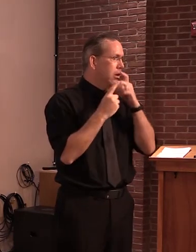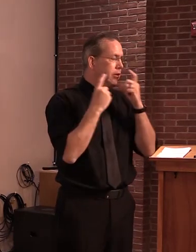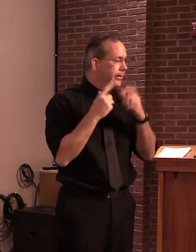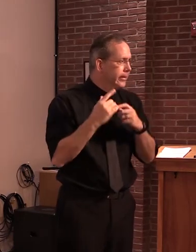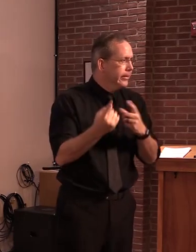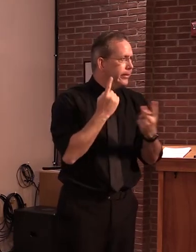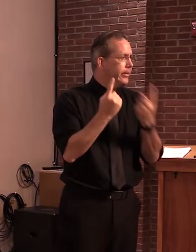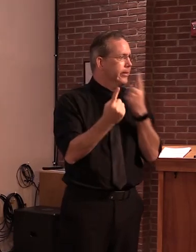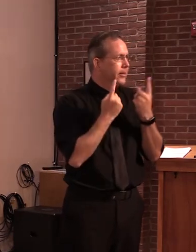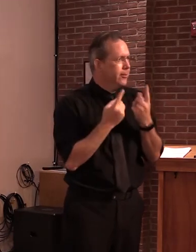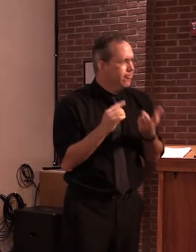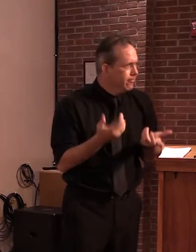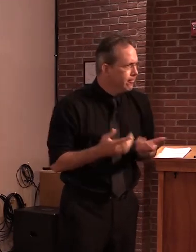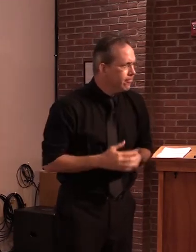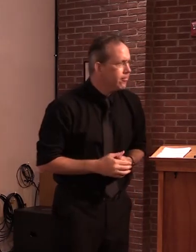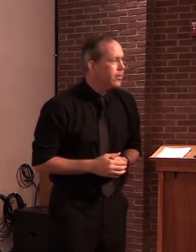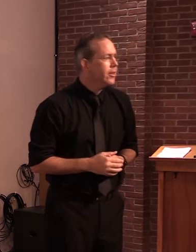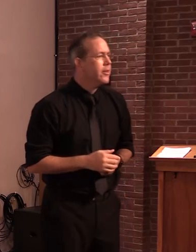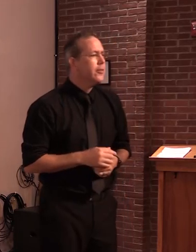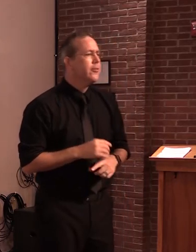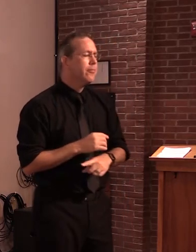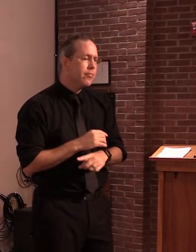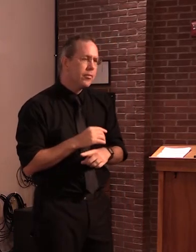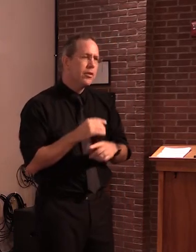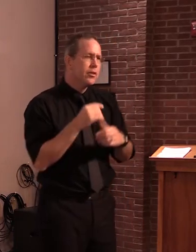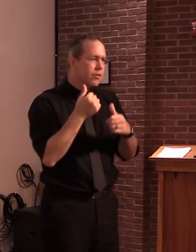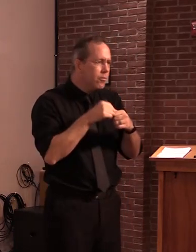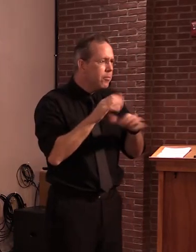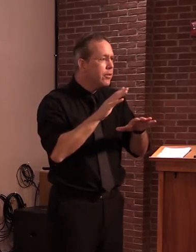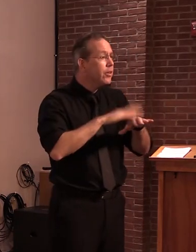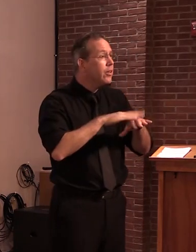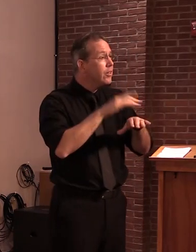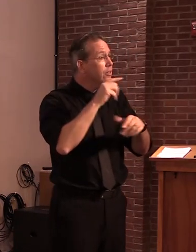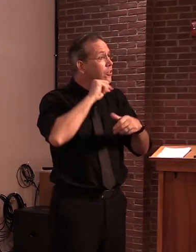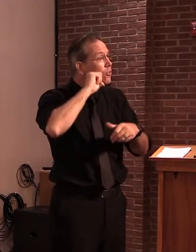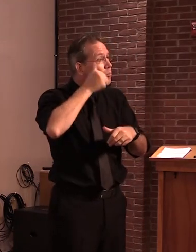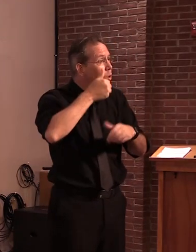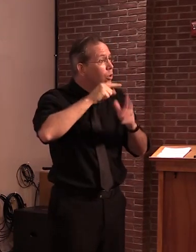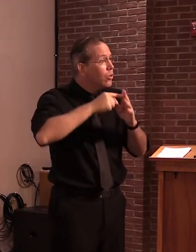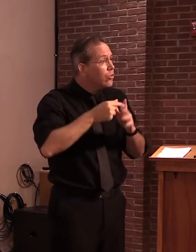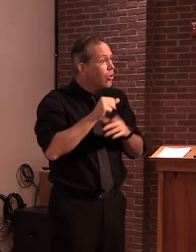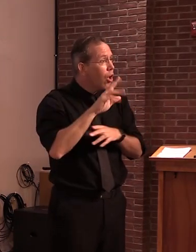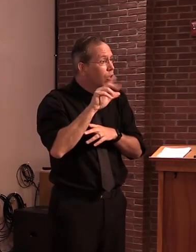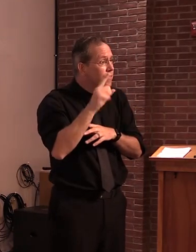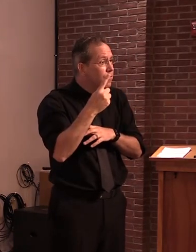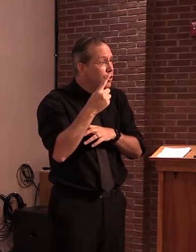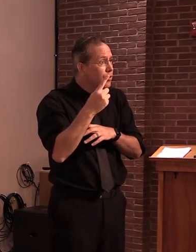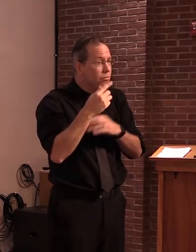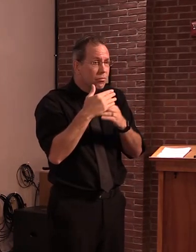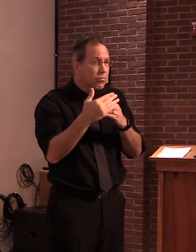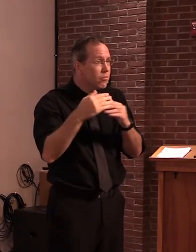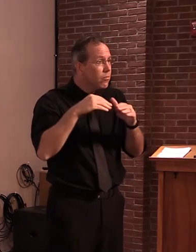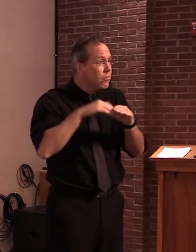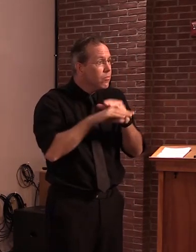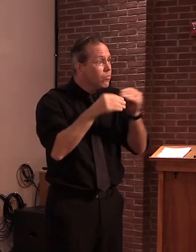Just remember as of tomorrow, to walk into that grocery store, they're going to have a mask on.